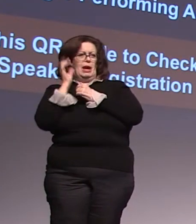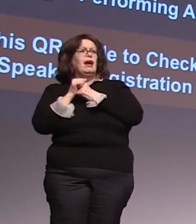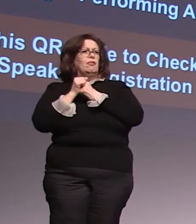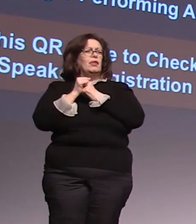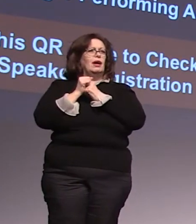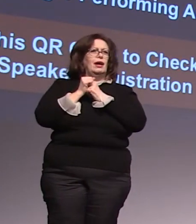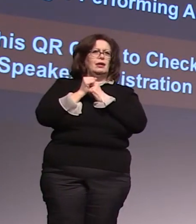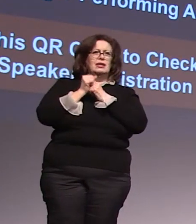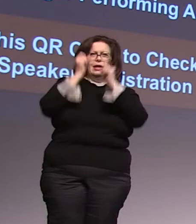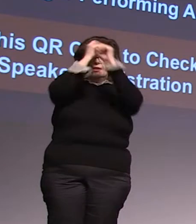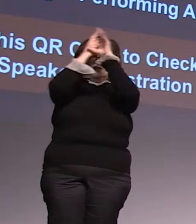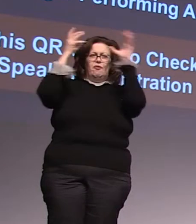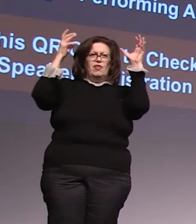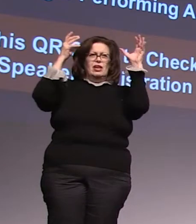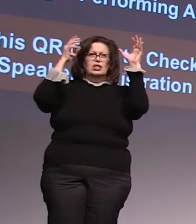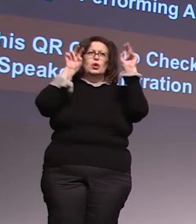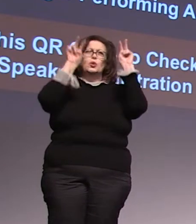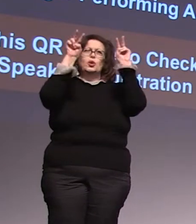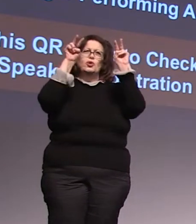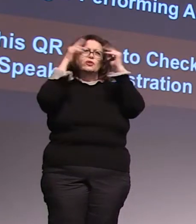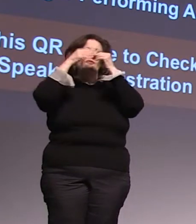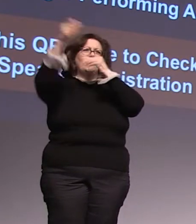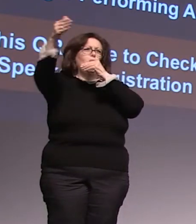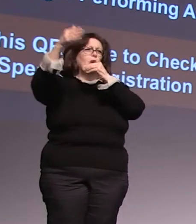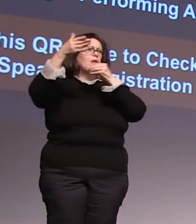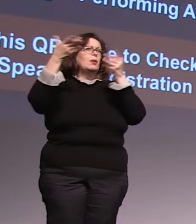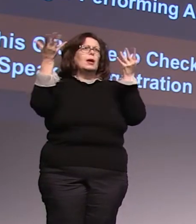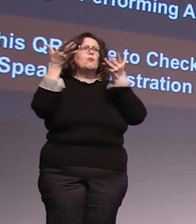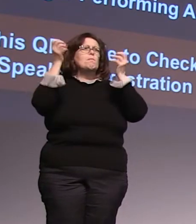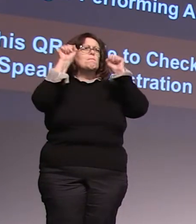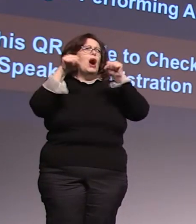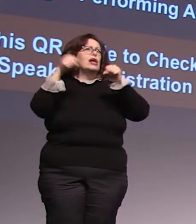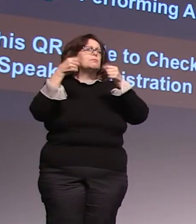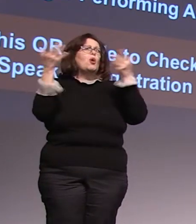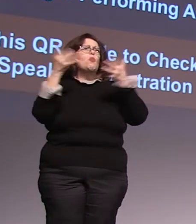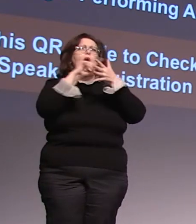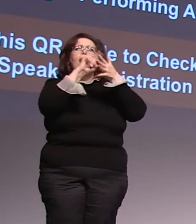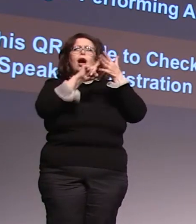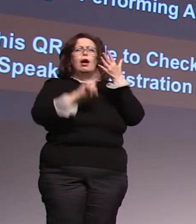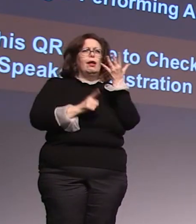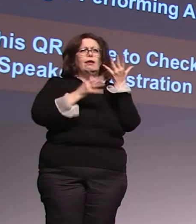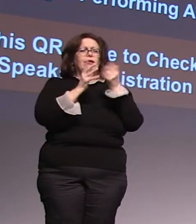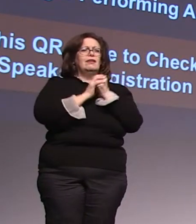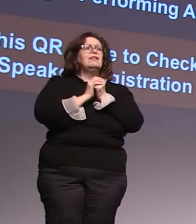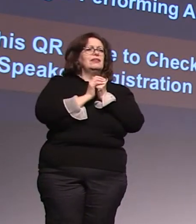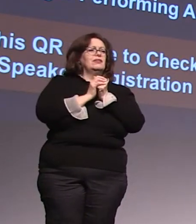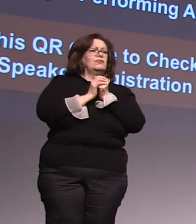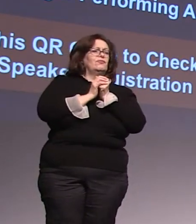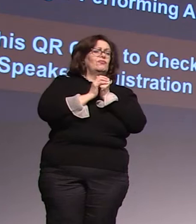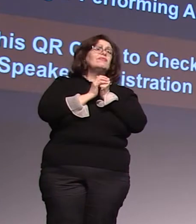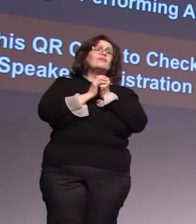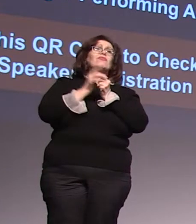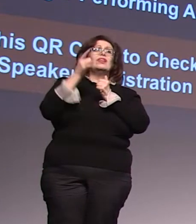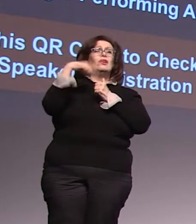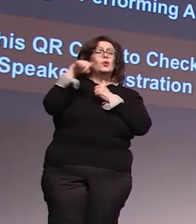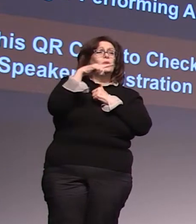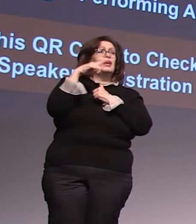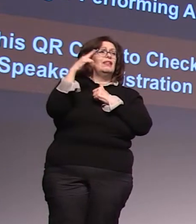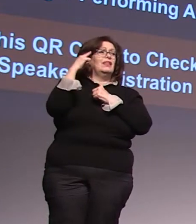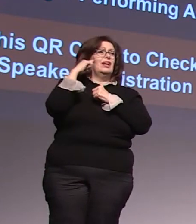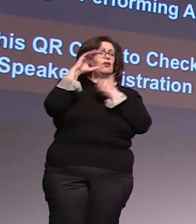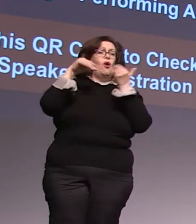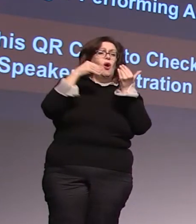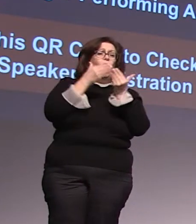vision forward, thinking about what is possible, operating with optimism and a sense of possibility, and all of that